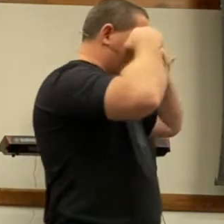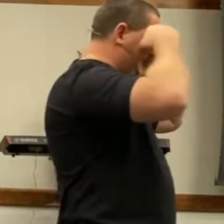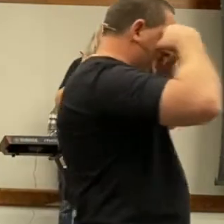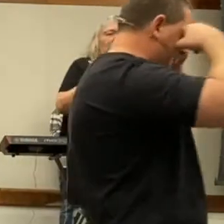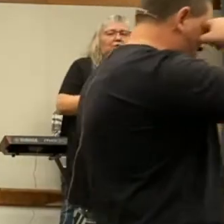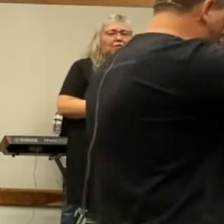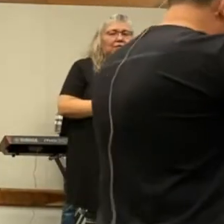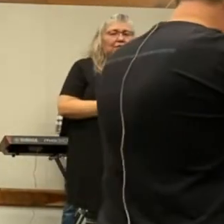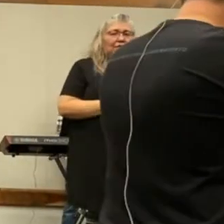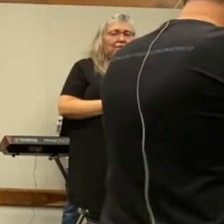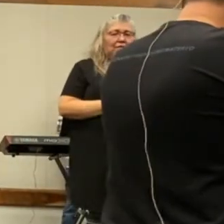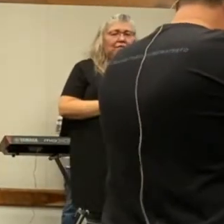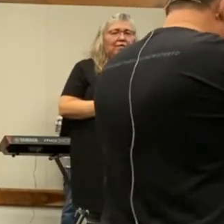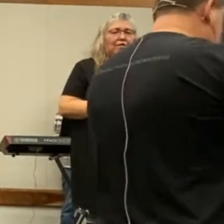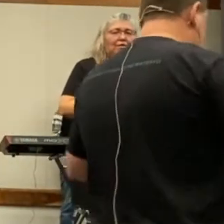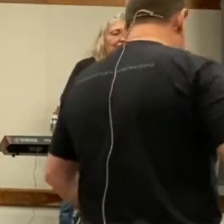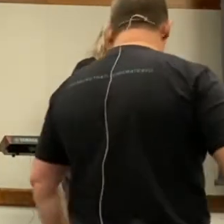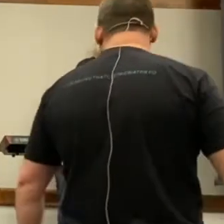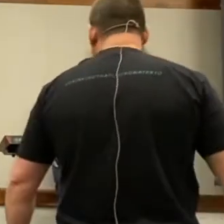Are you feeling it?